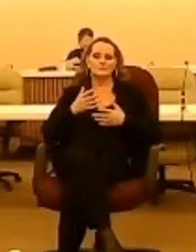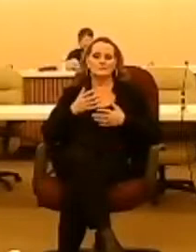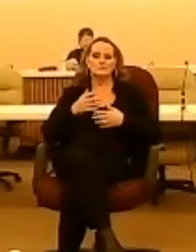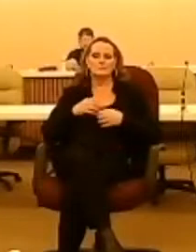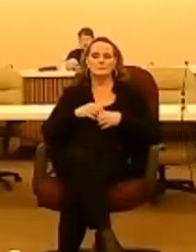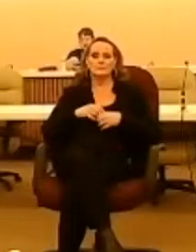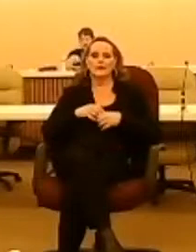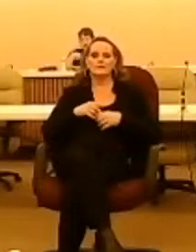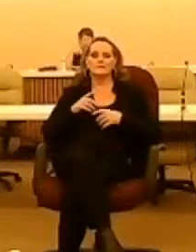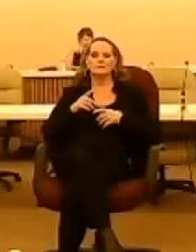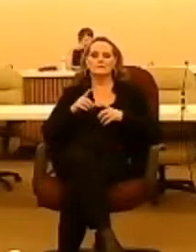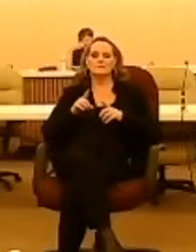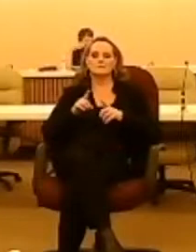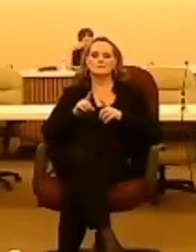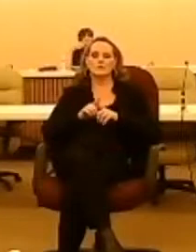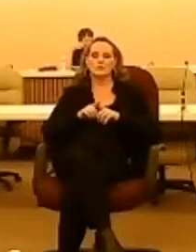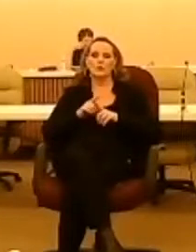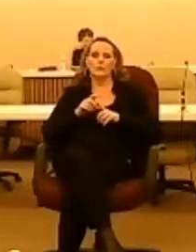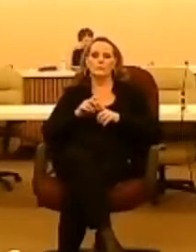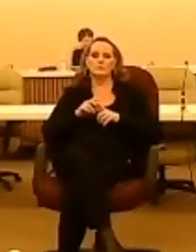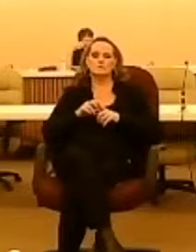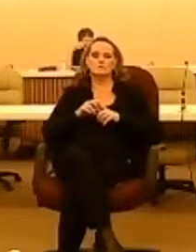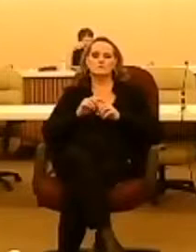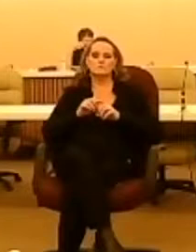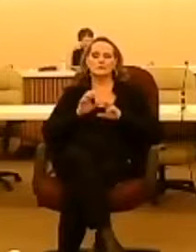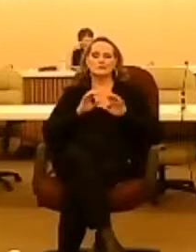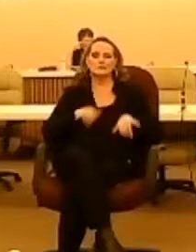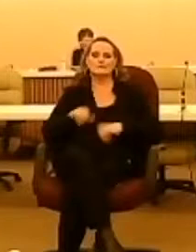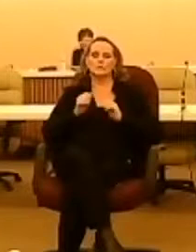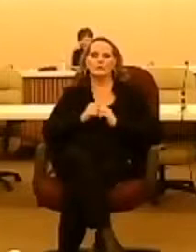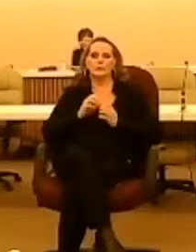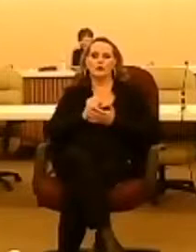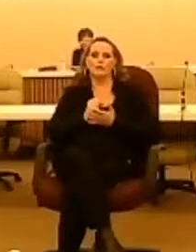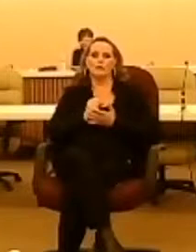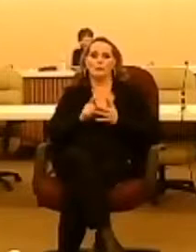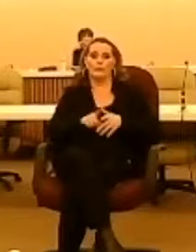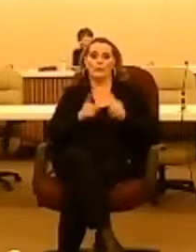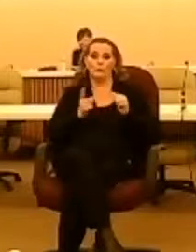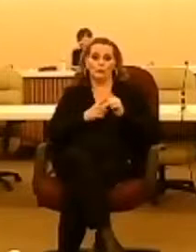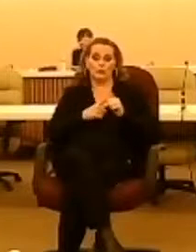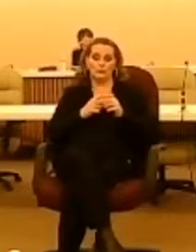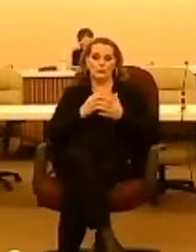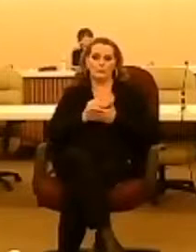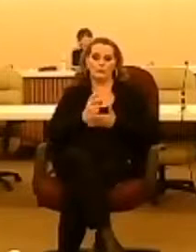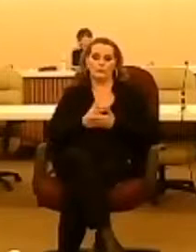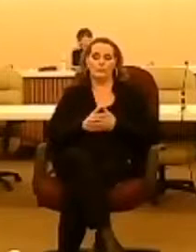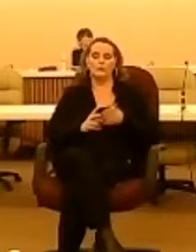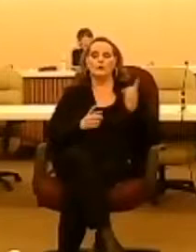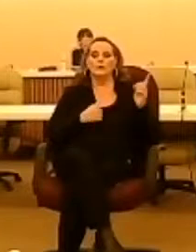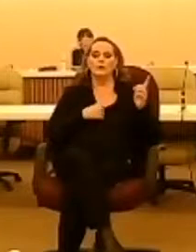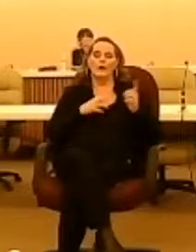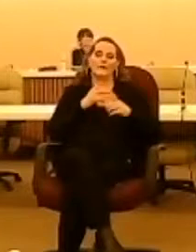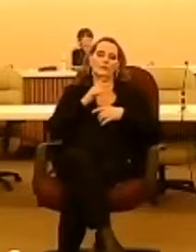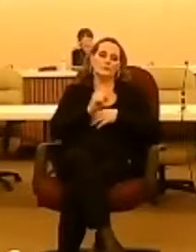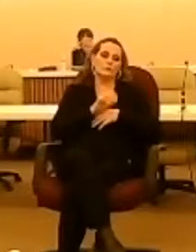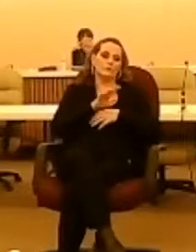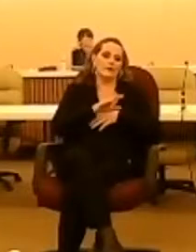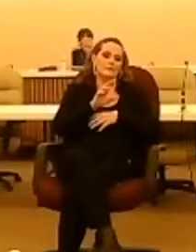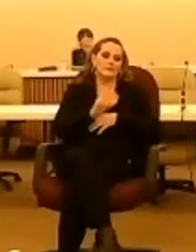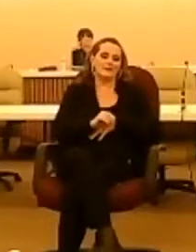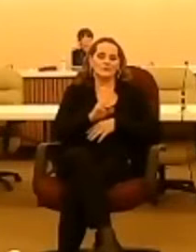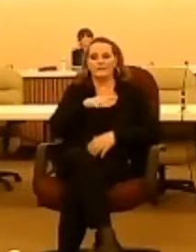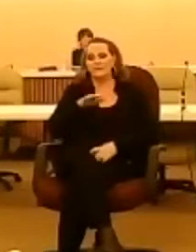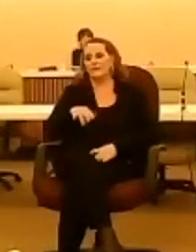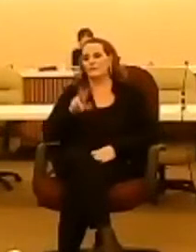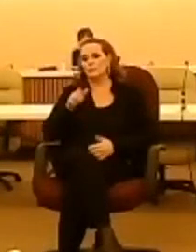was consistent with the original approval. So that's the way I'm going to read it. Fellow board members, I have resolution